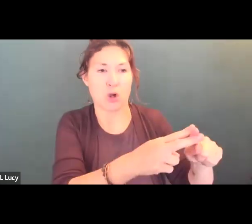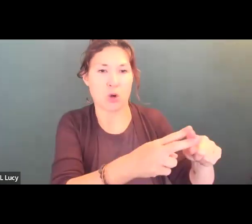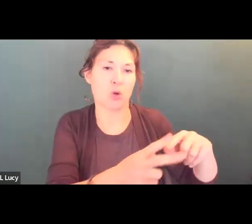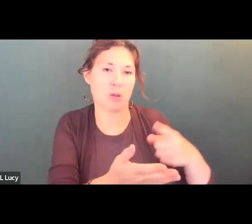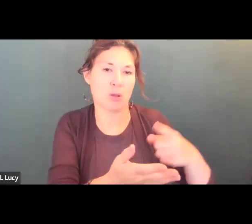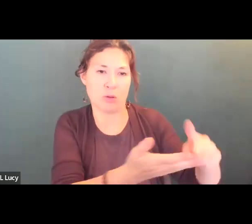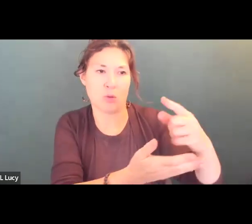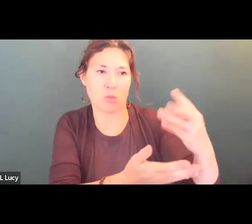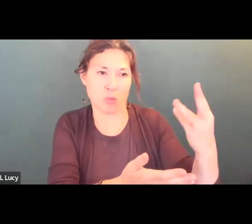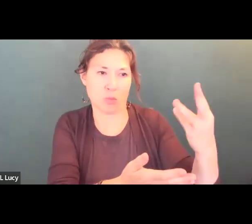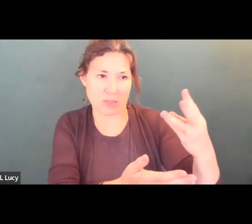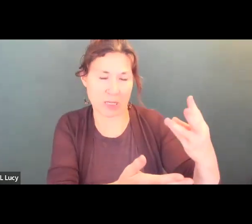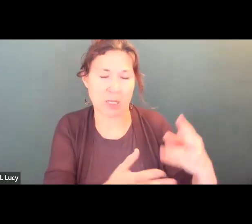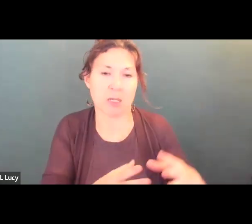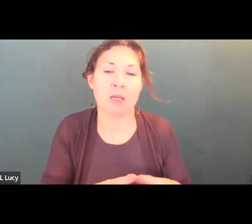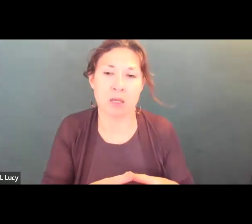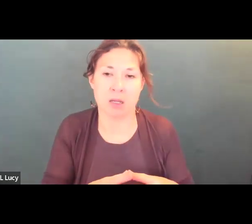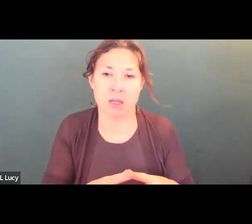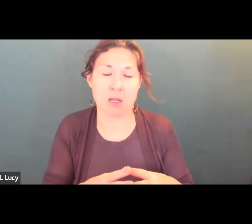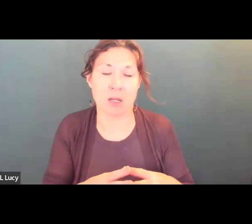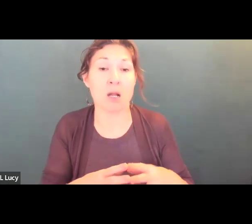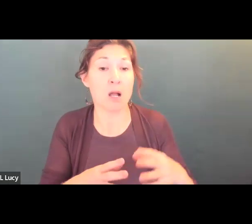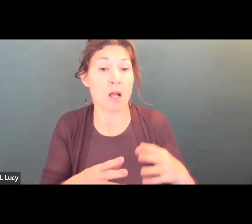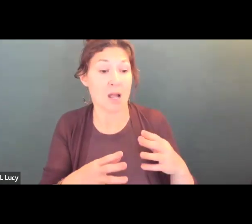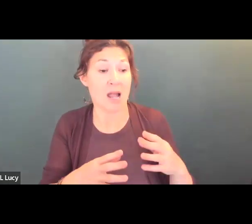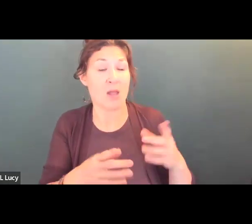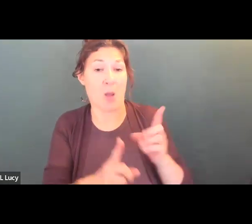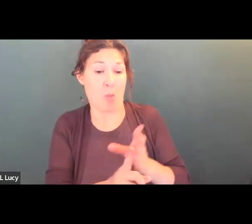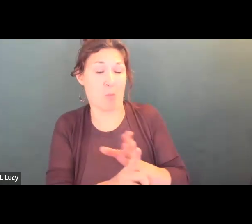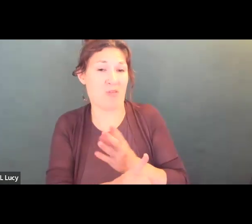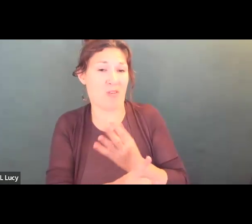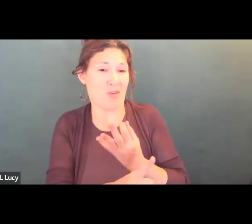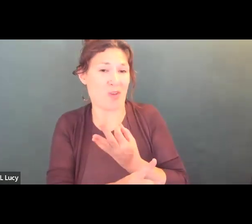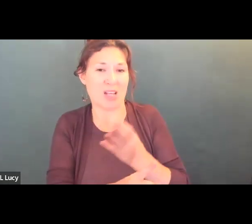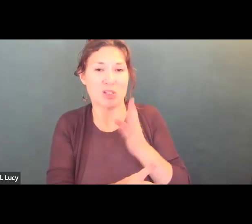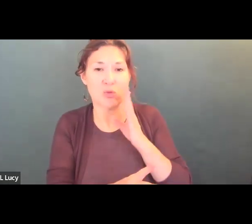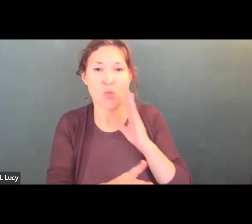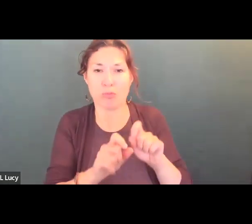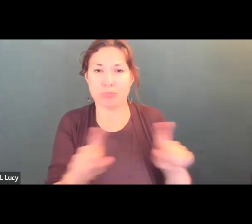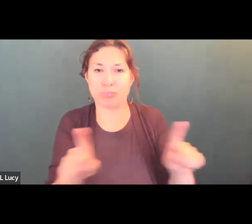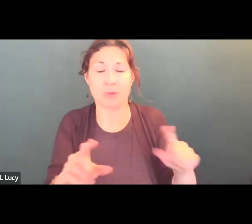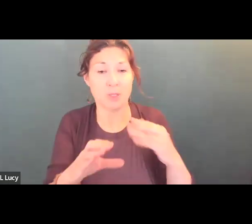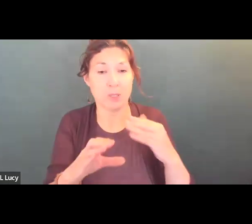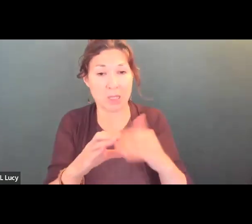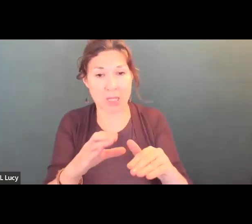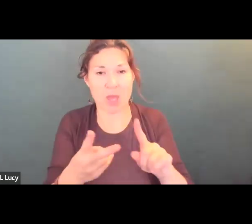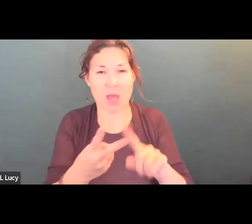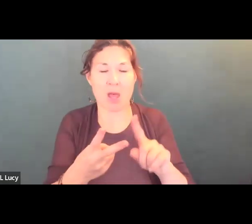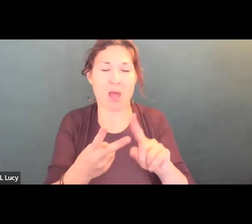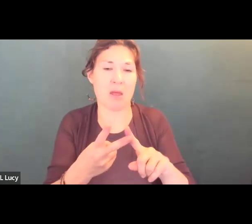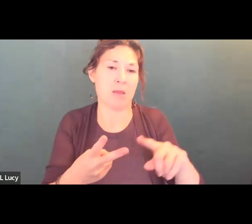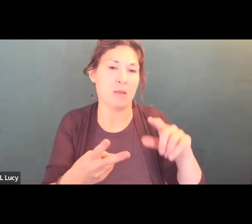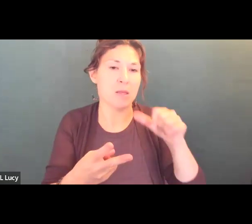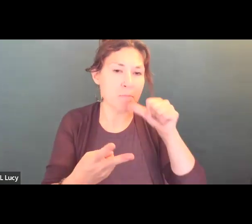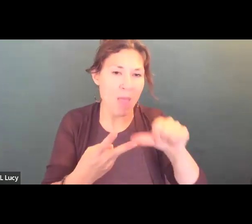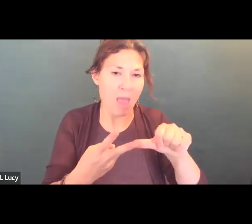on Fridays, we send out notifications to families in email, mail, and through Zoom, translated into their home language,